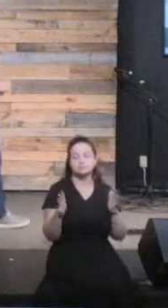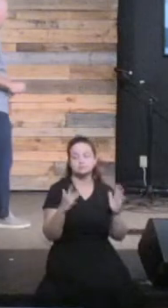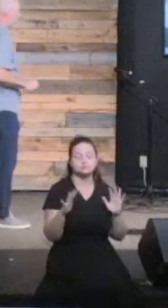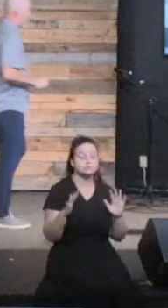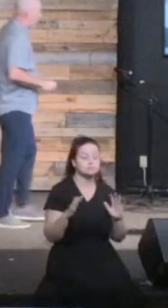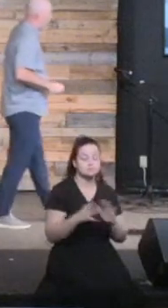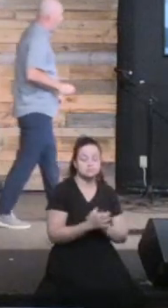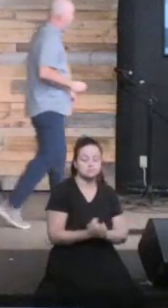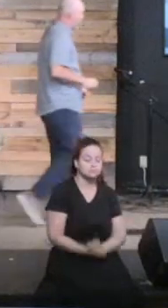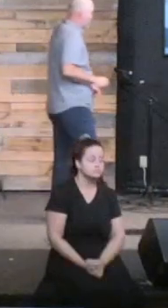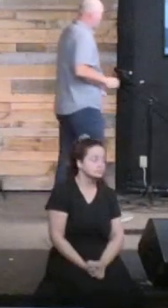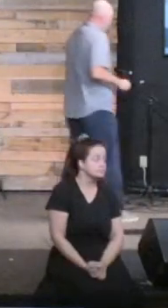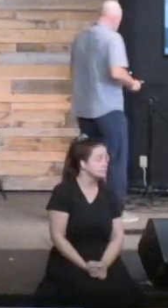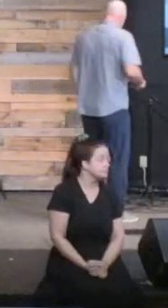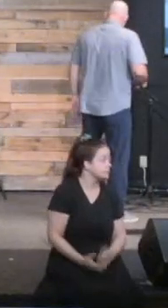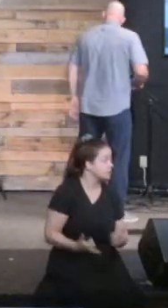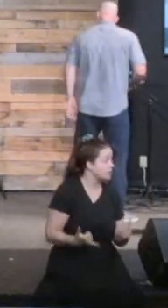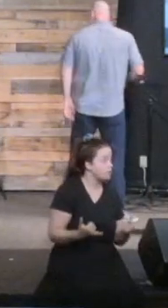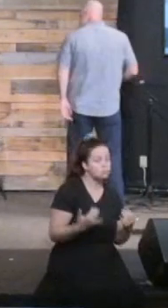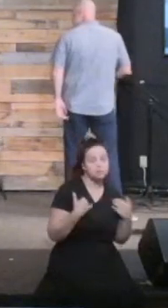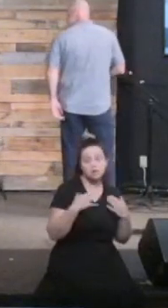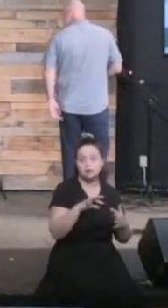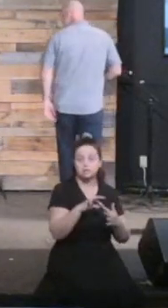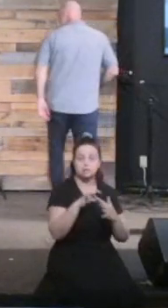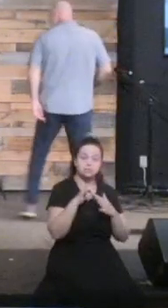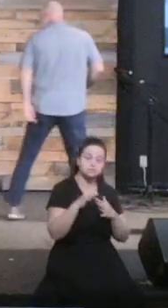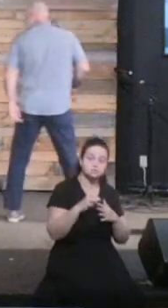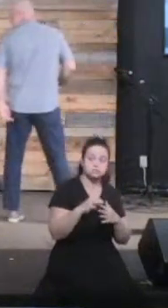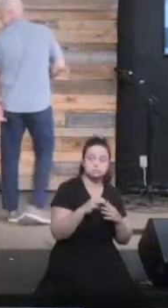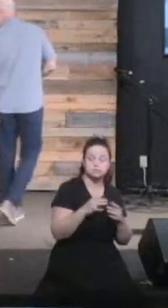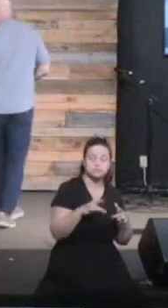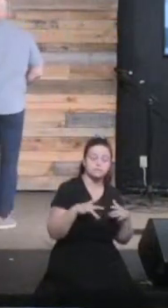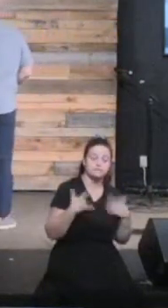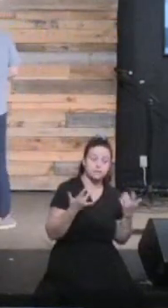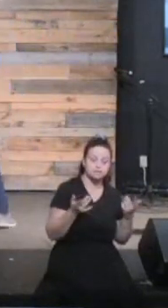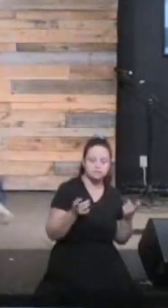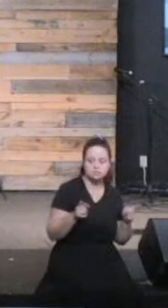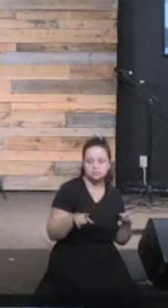now we have a special occasion today